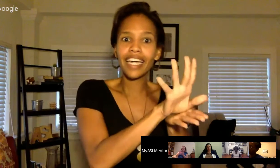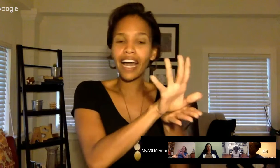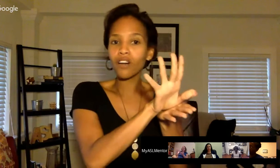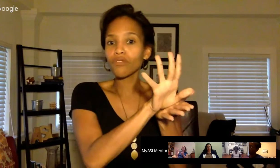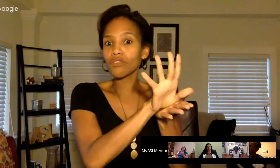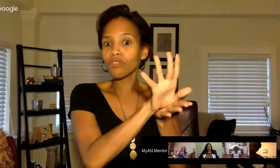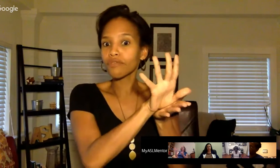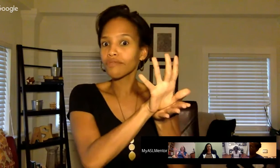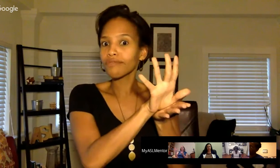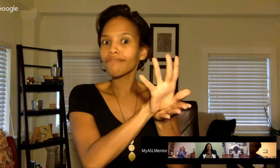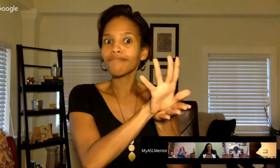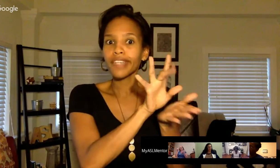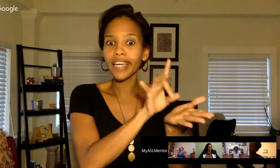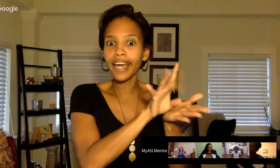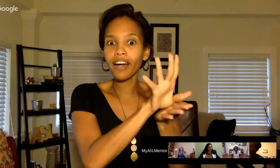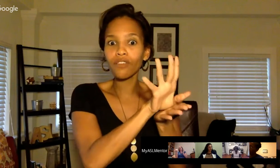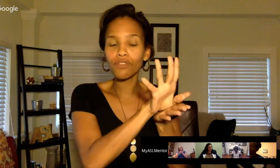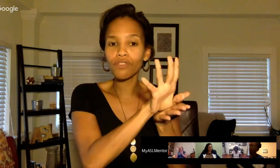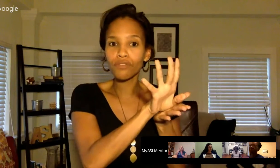kick out,